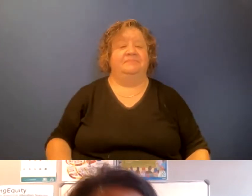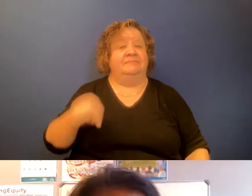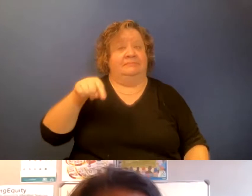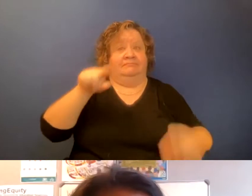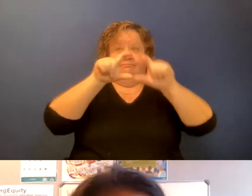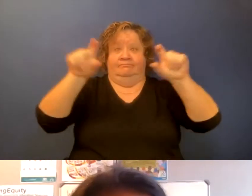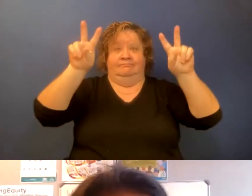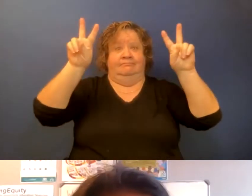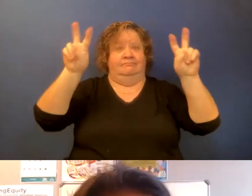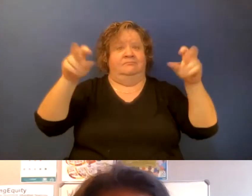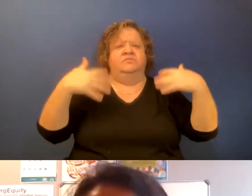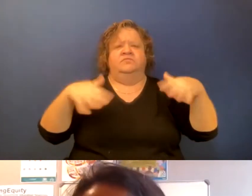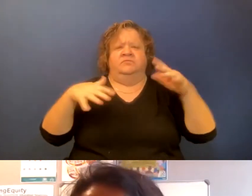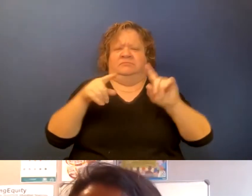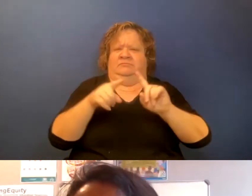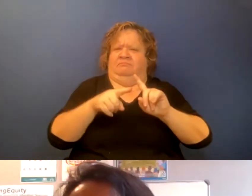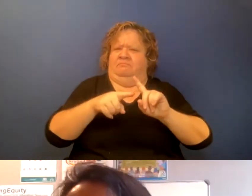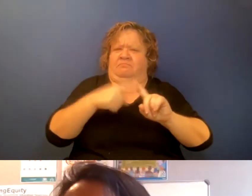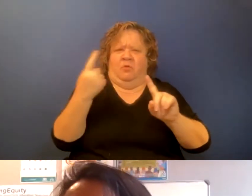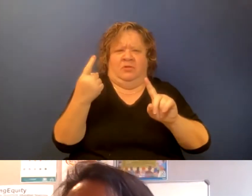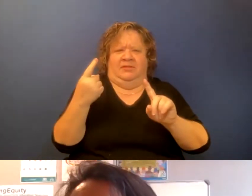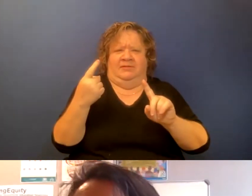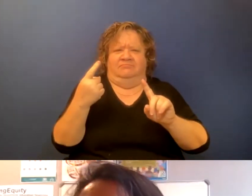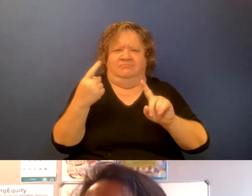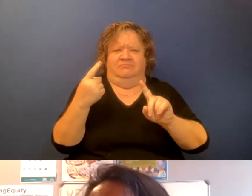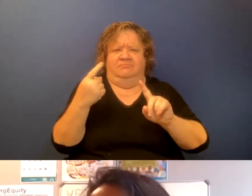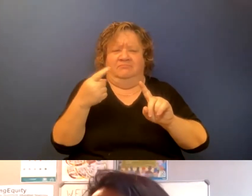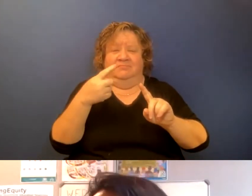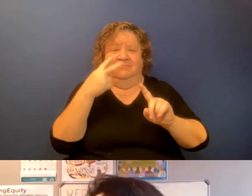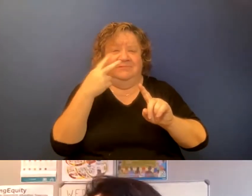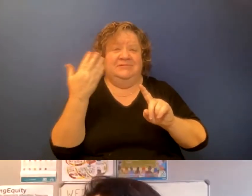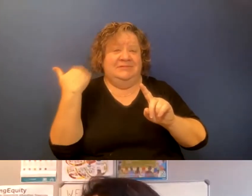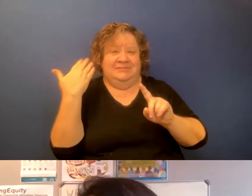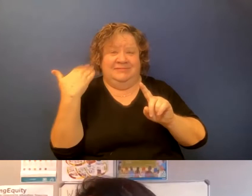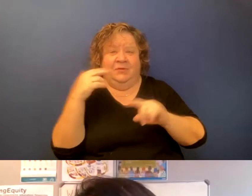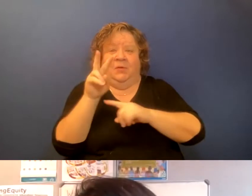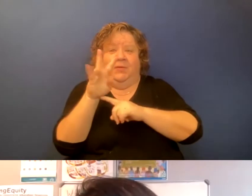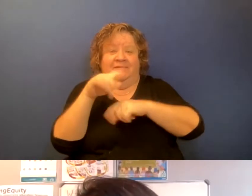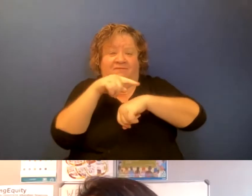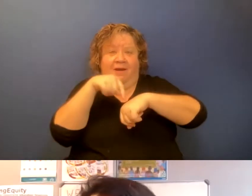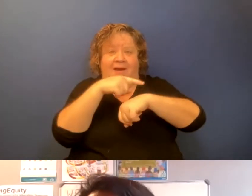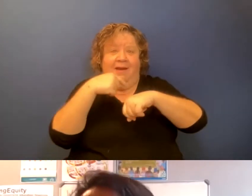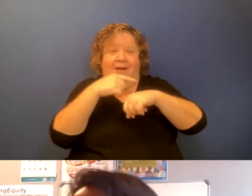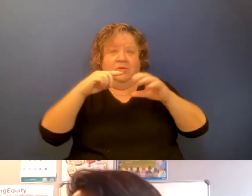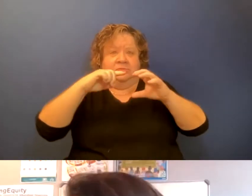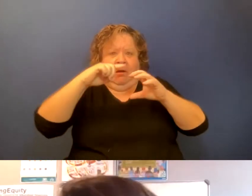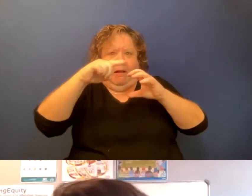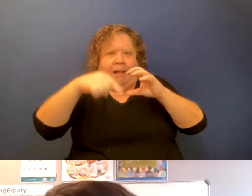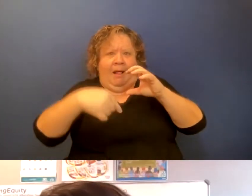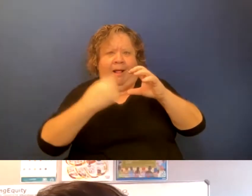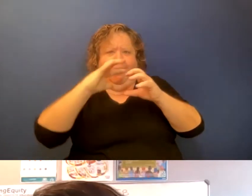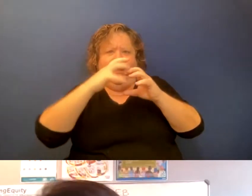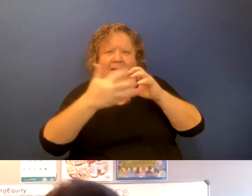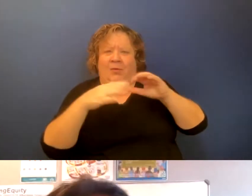Summit, the 24 hours event, really was on in every session. It's a stigma, discrimination, and